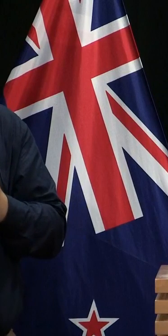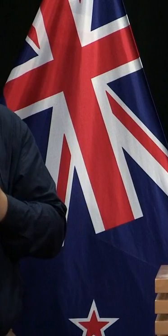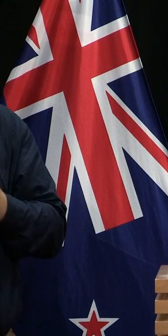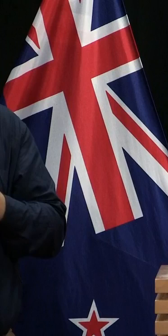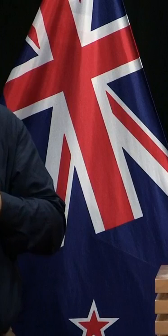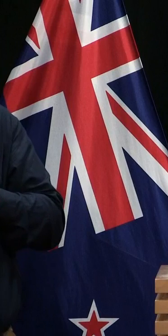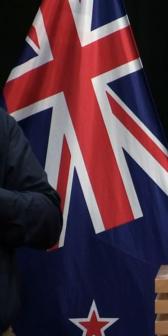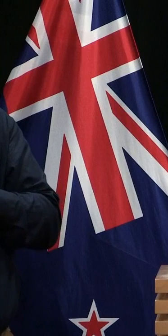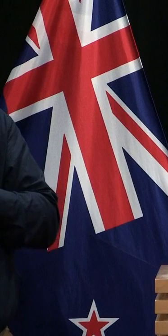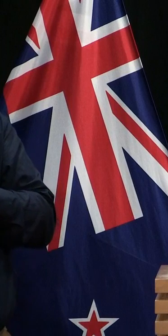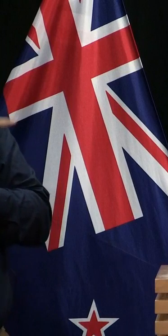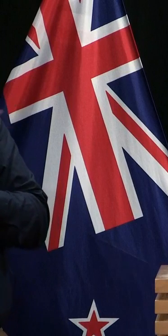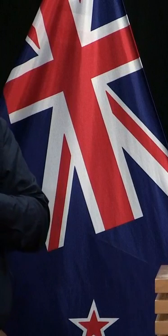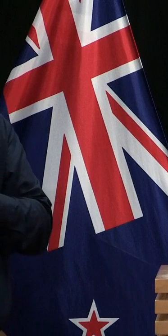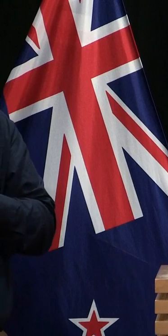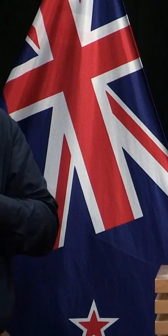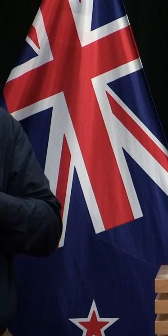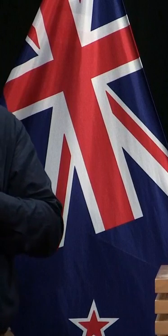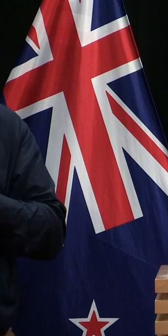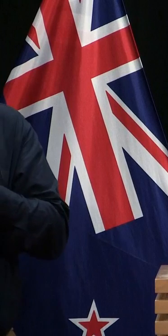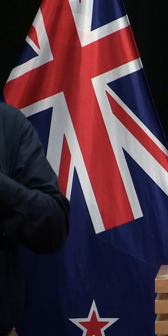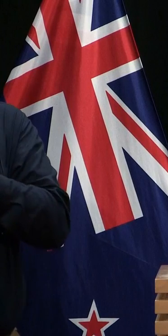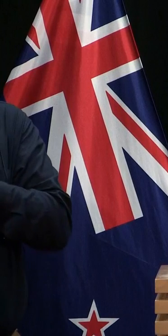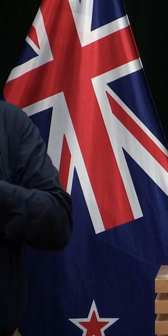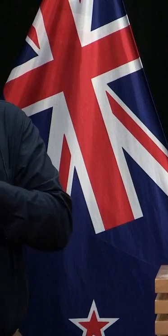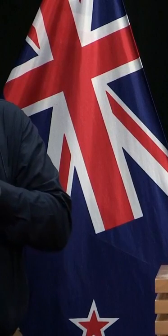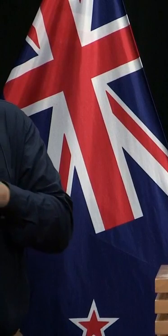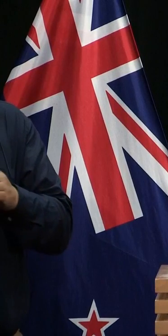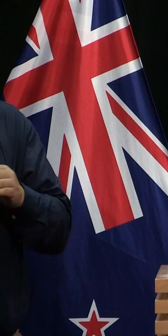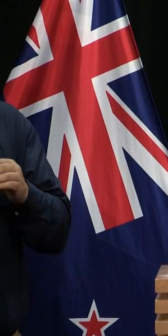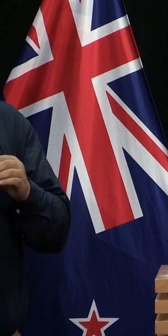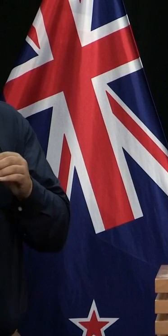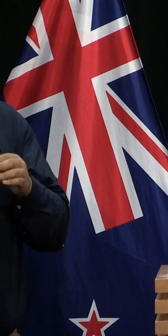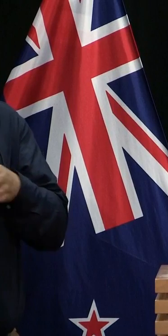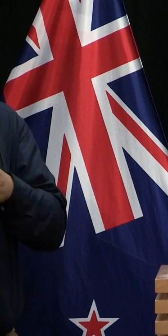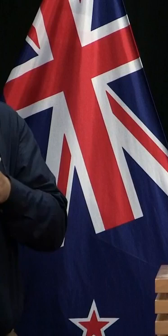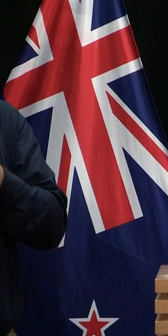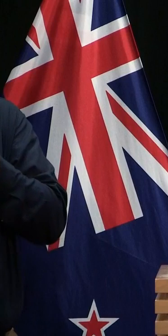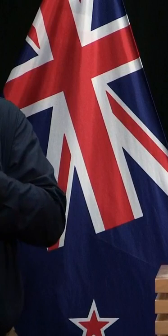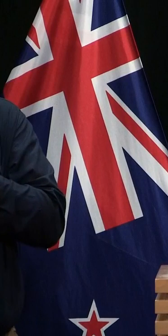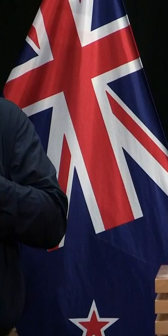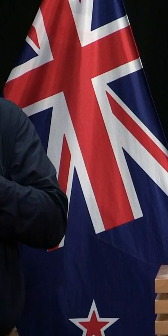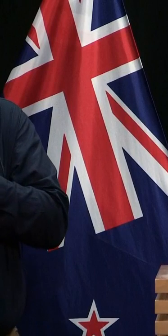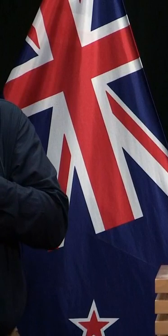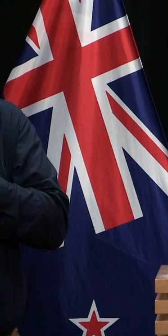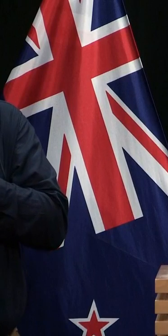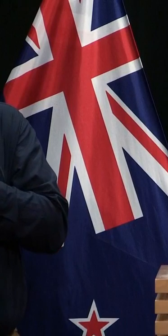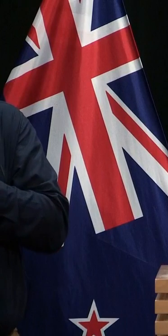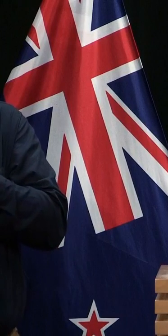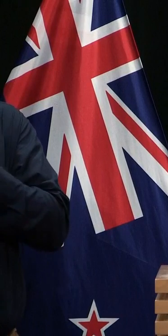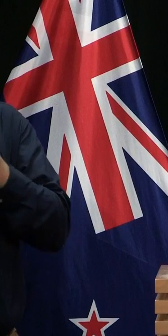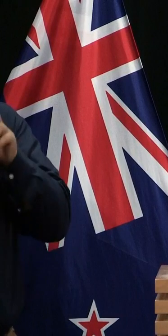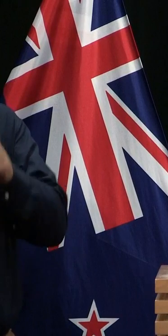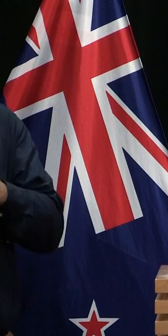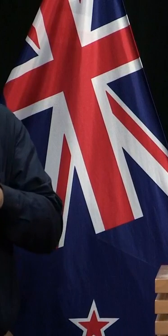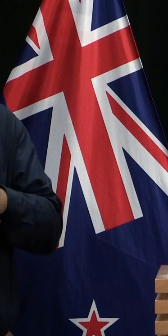request. And there are those who still would like it to just be for state care. But it was very hard